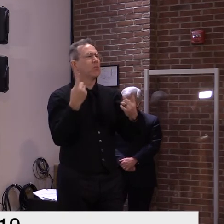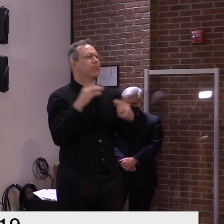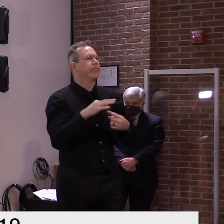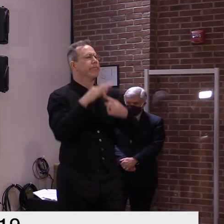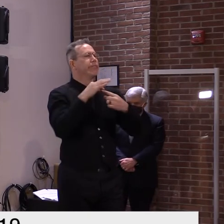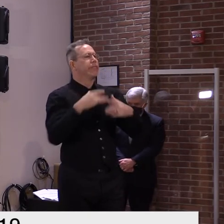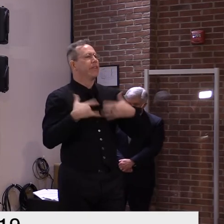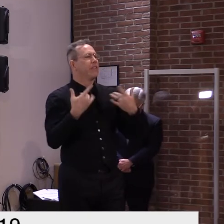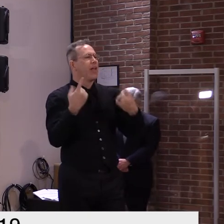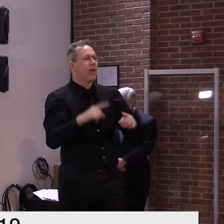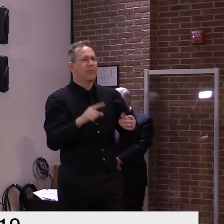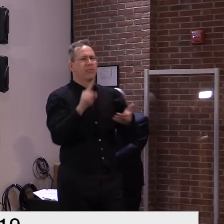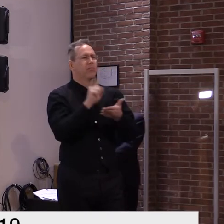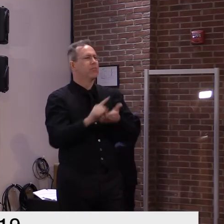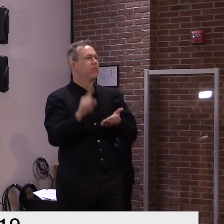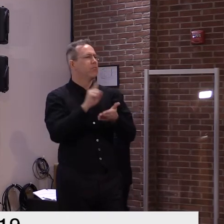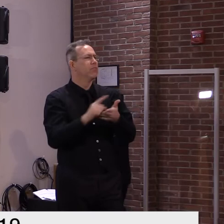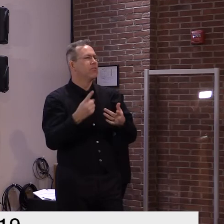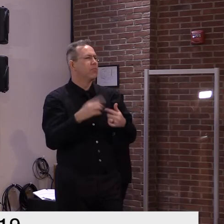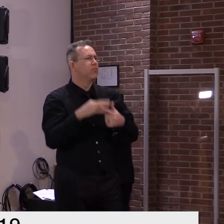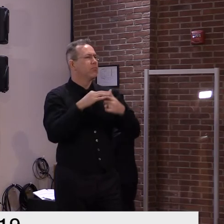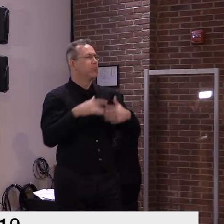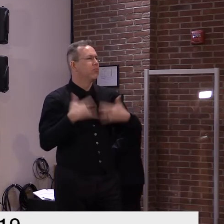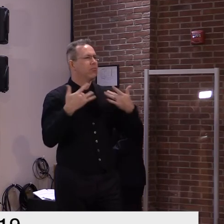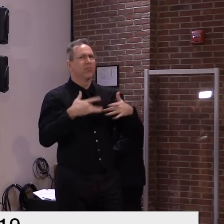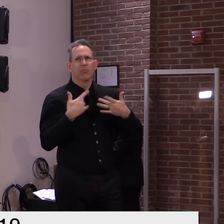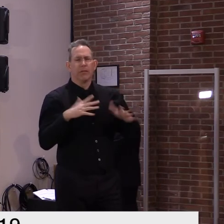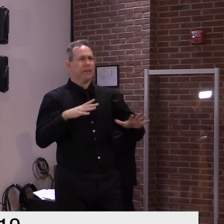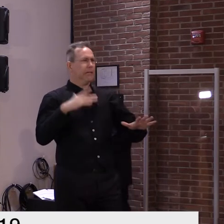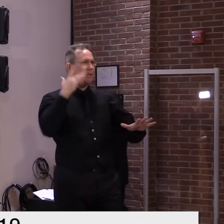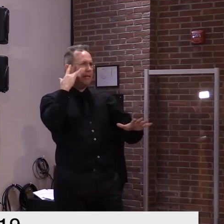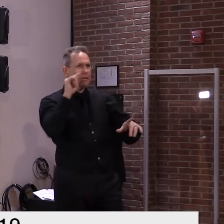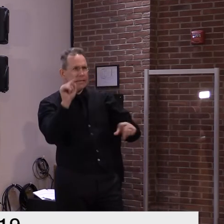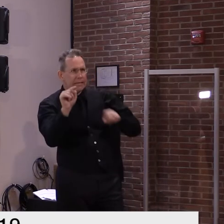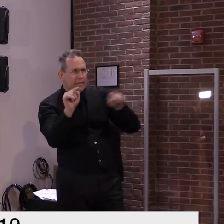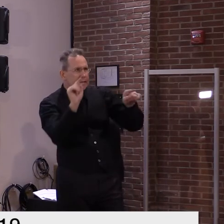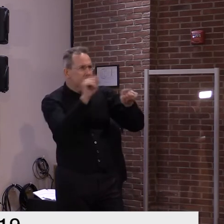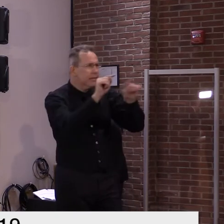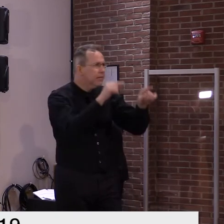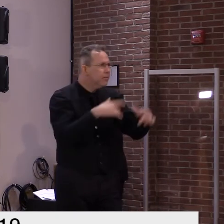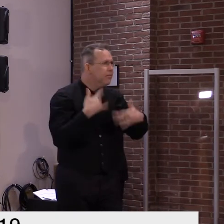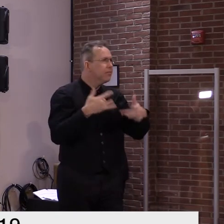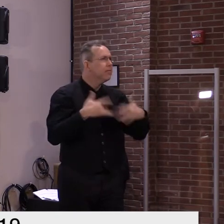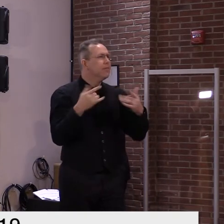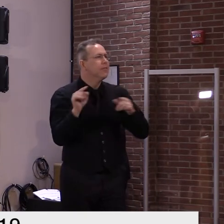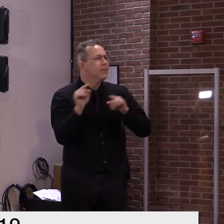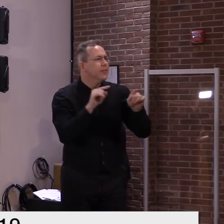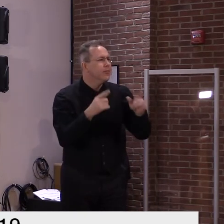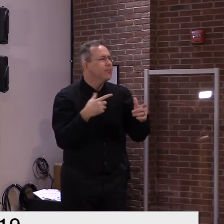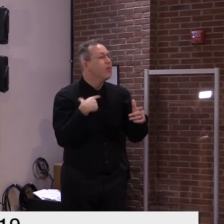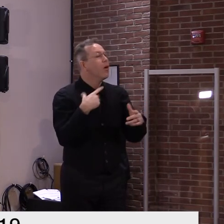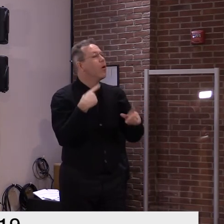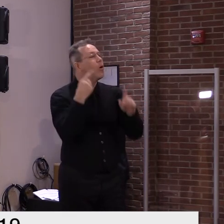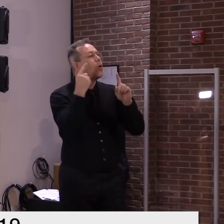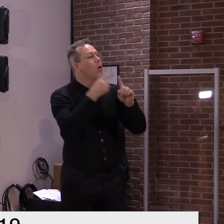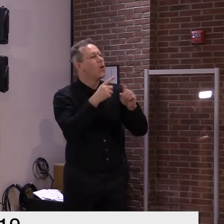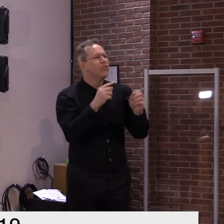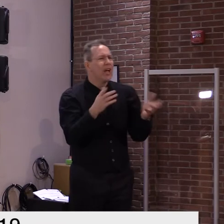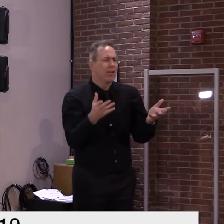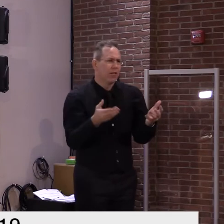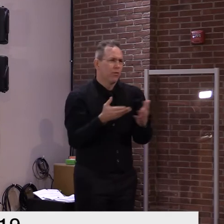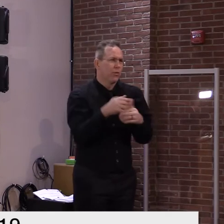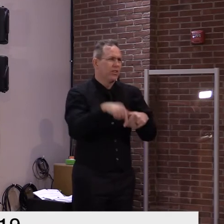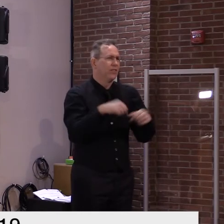little bit of concern. So I think getting through the winter is key. Because of, you know,